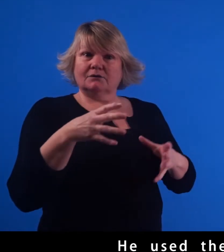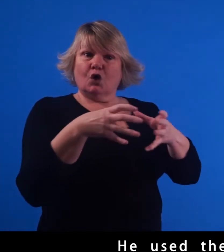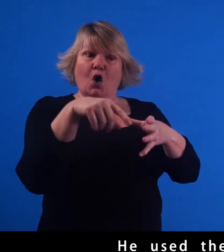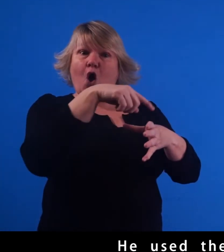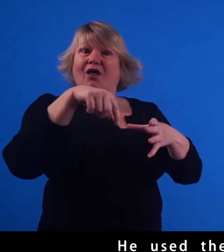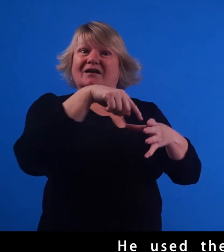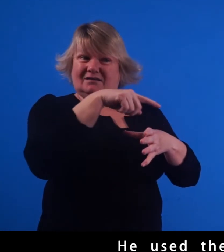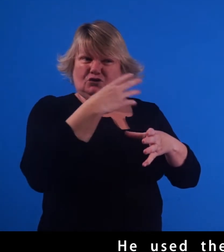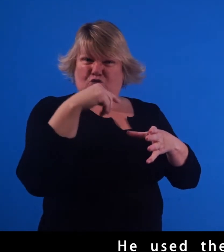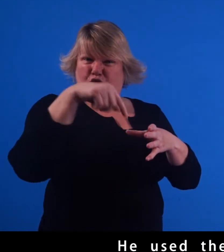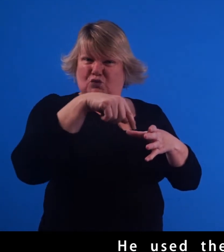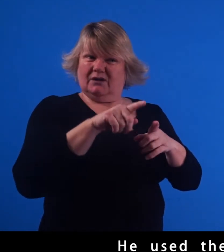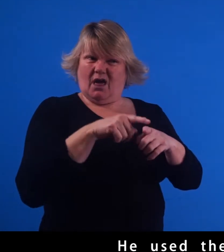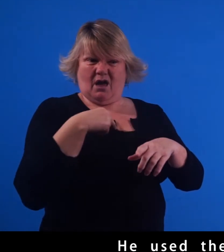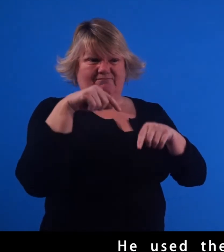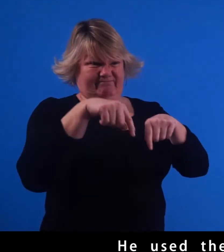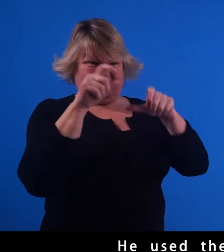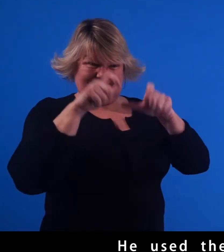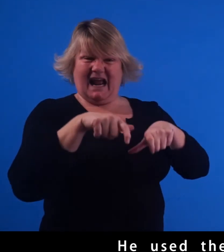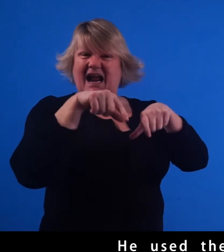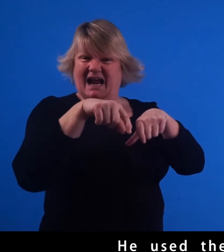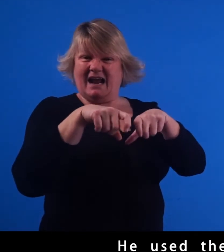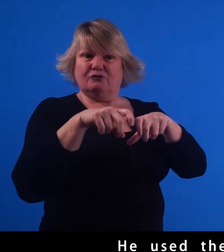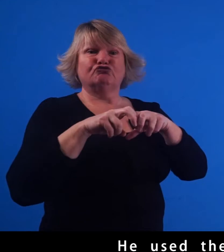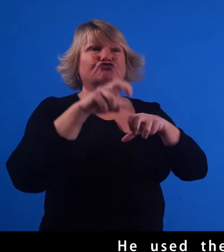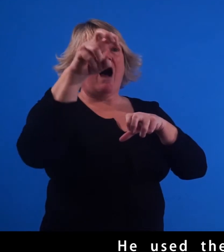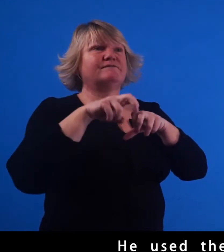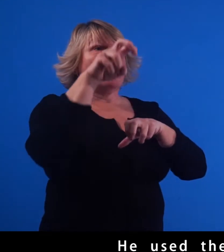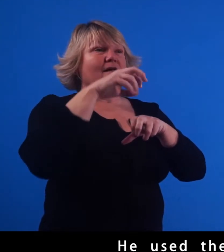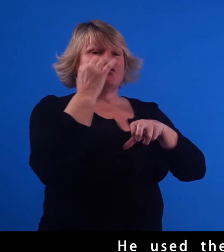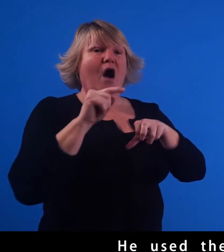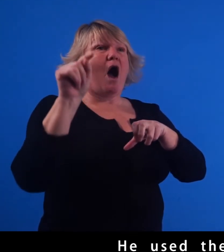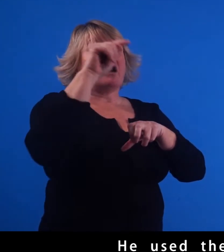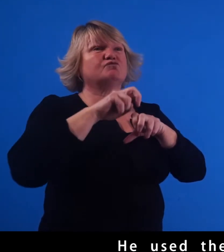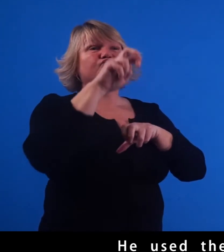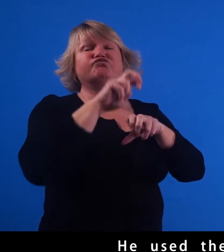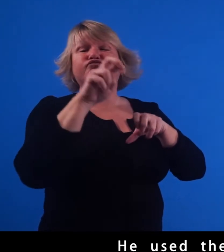He used the colony as a base for travelling around France.